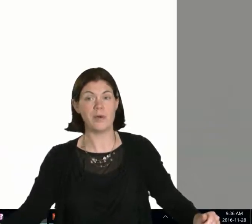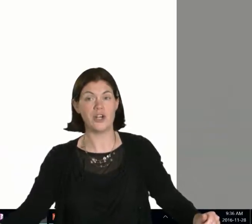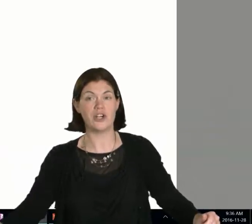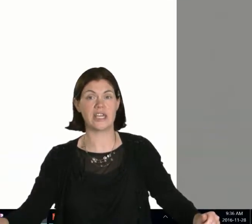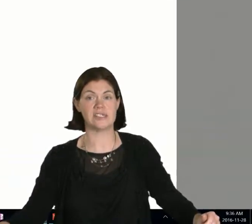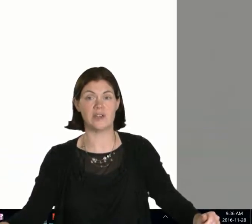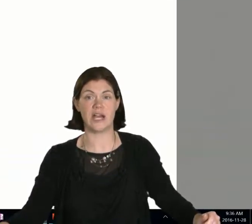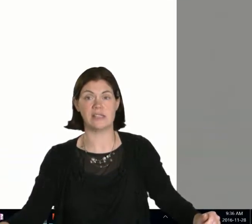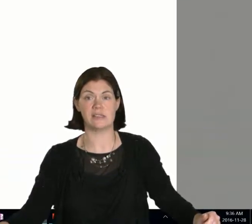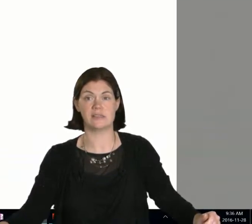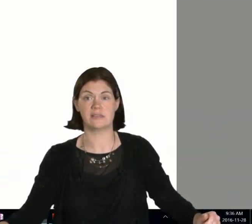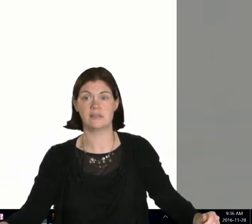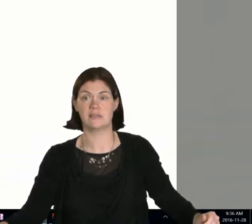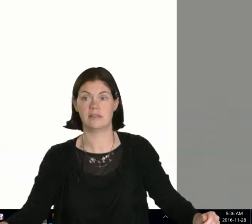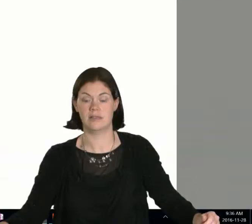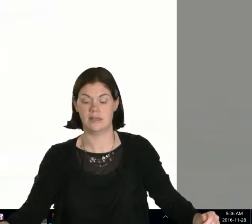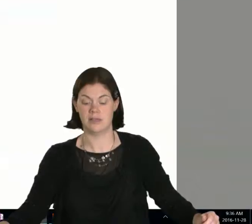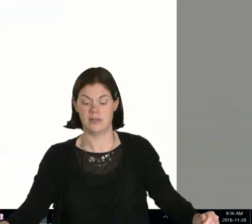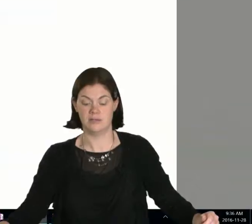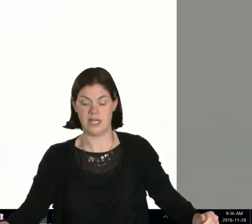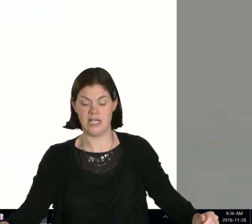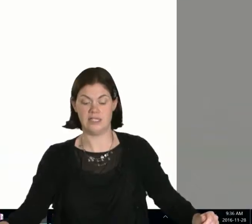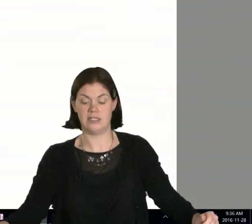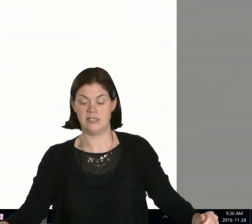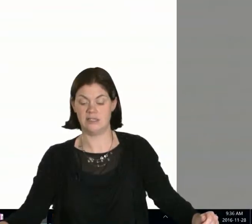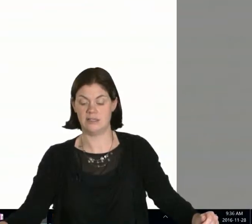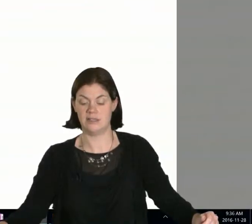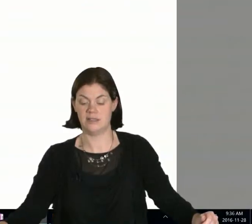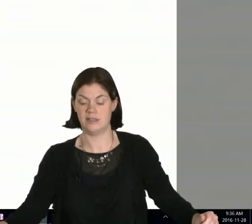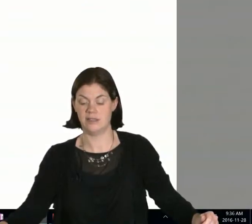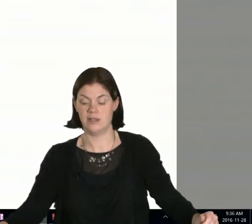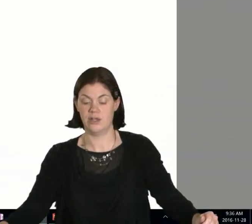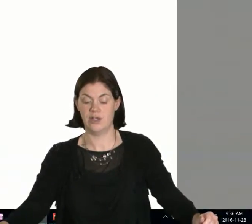Remember what a hook is, you guys, right?